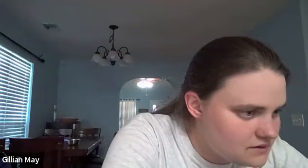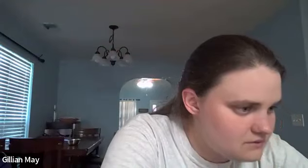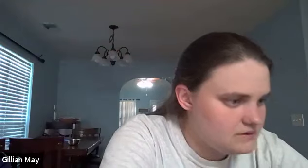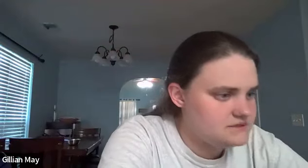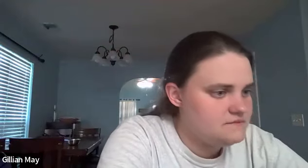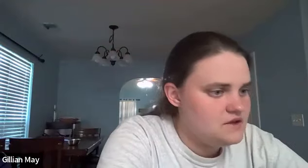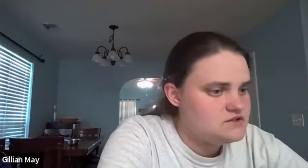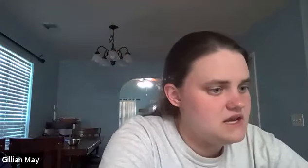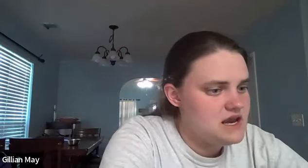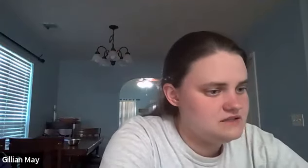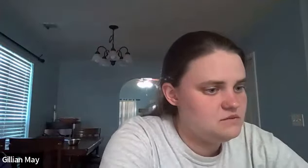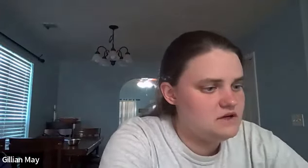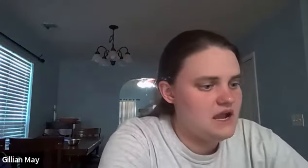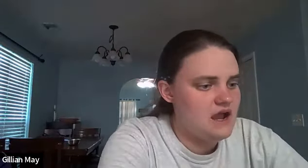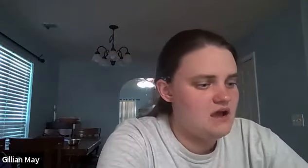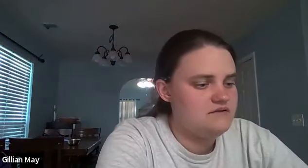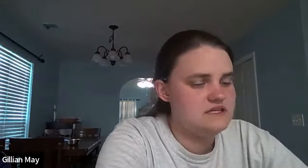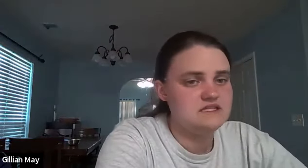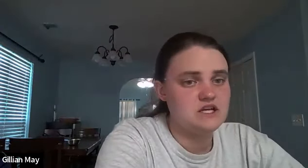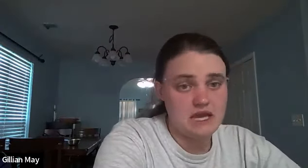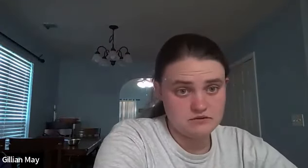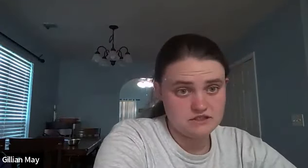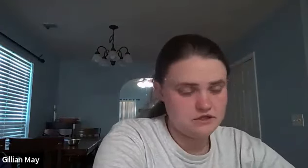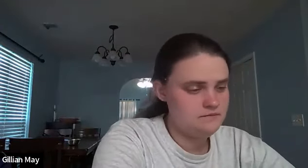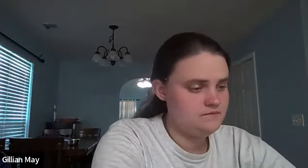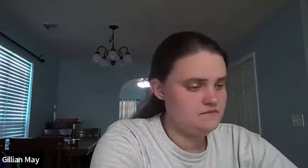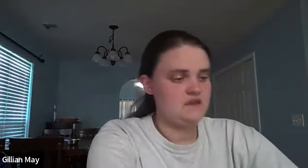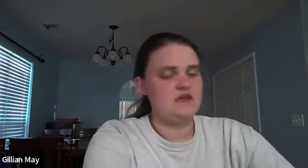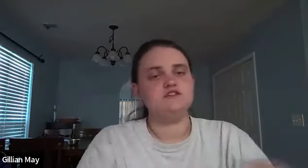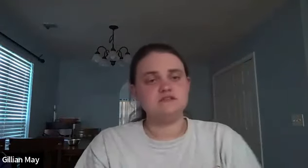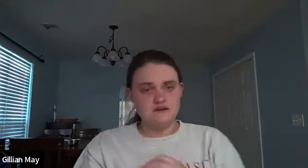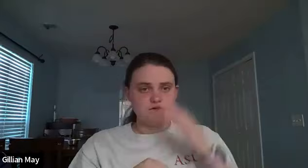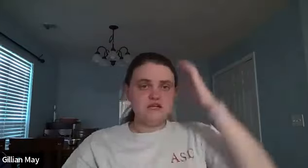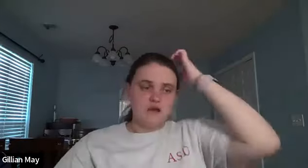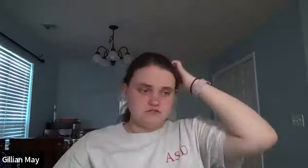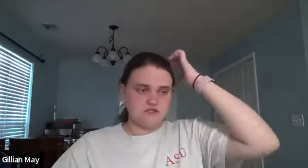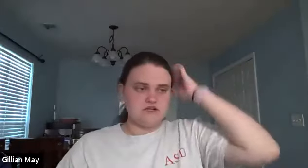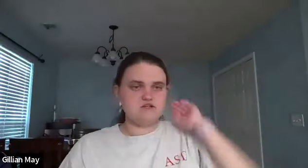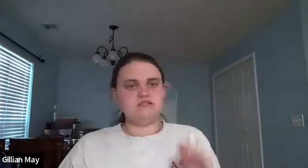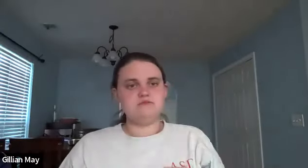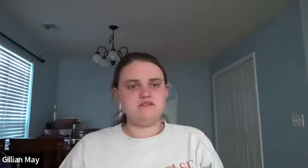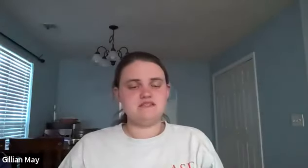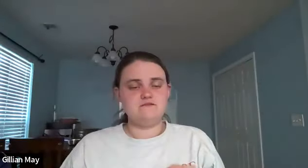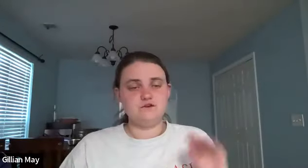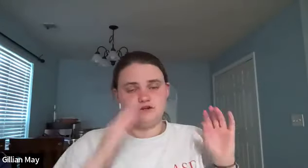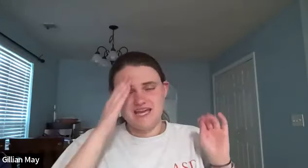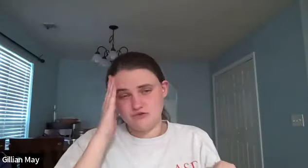All right, so the next one we're going to have is counselor. And so the sign for counselor is going to be the sign for